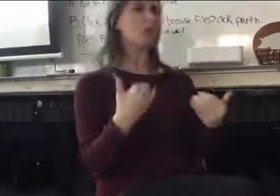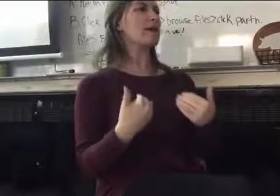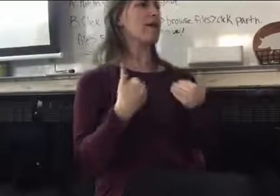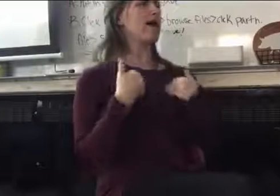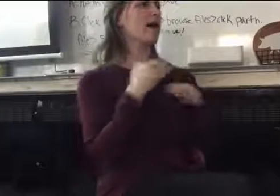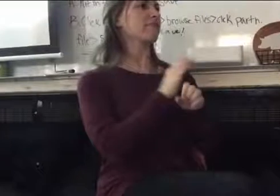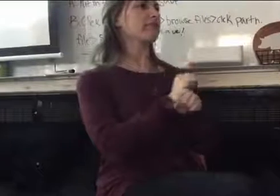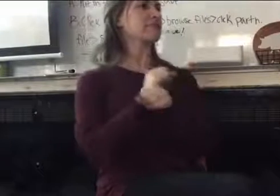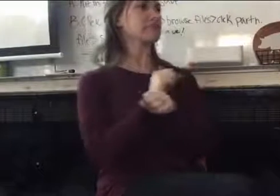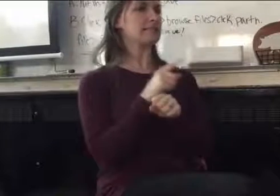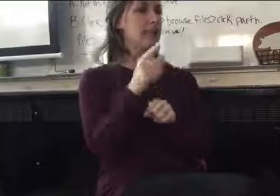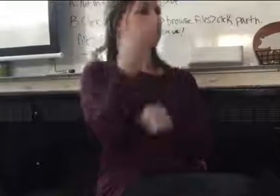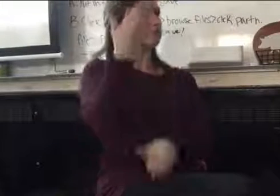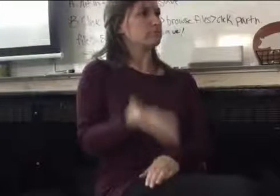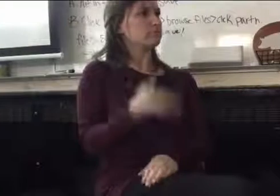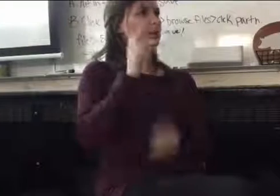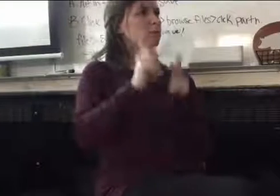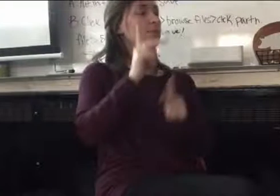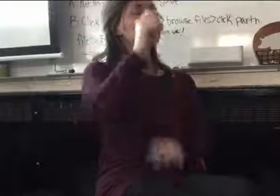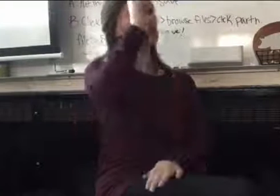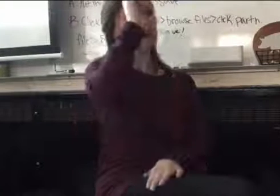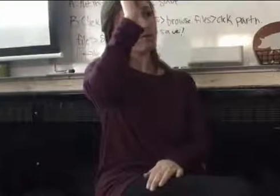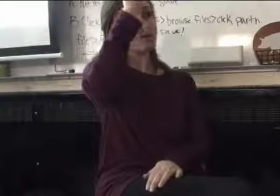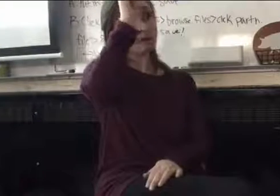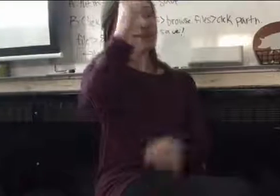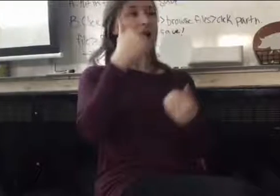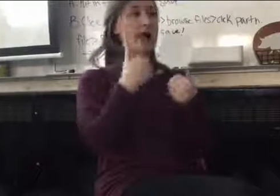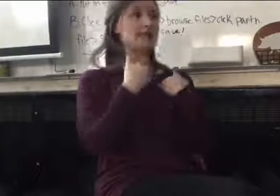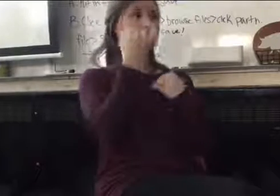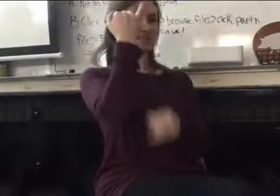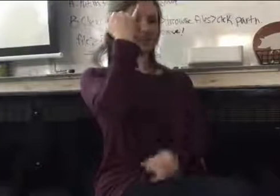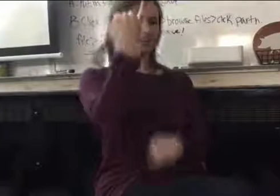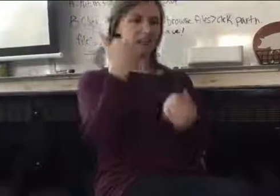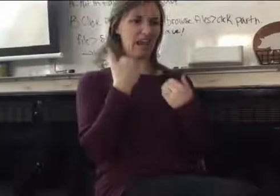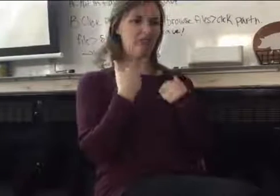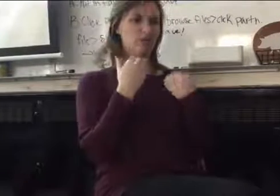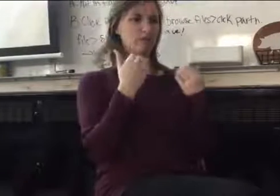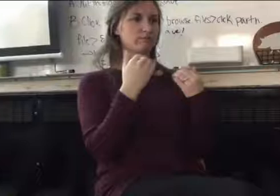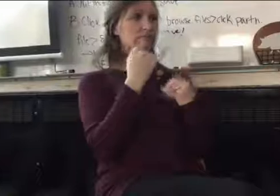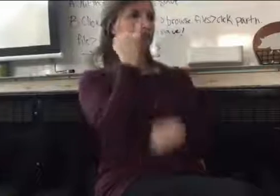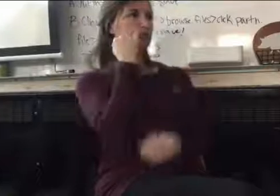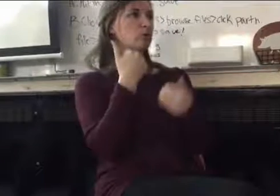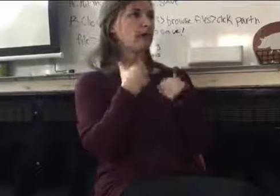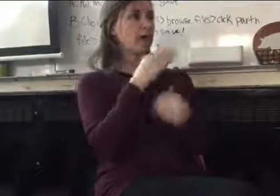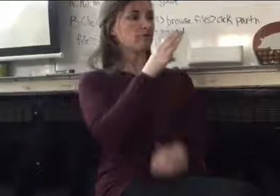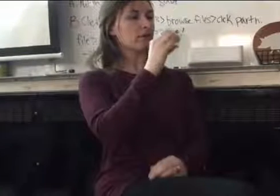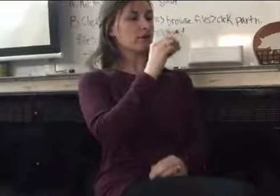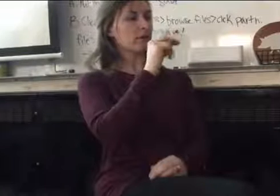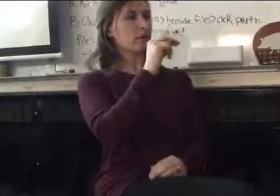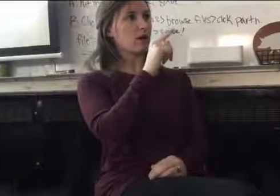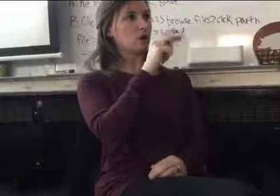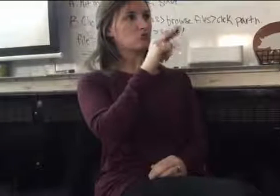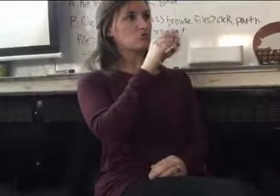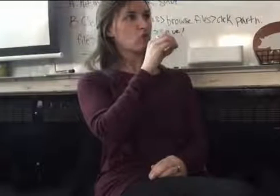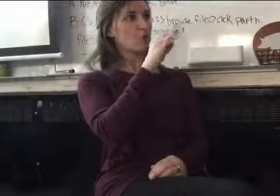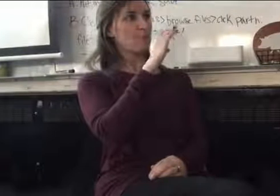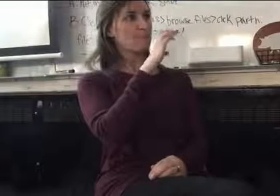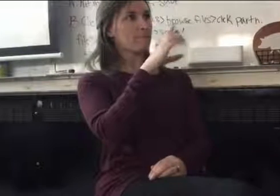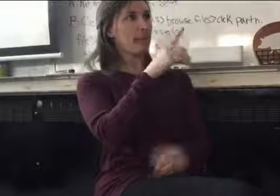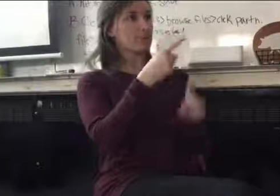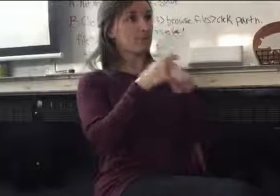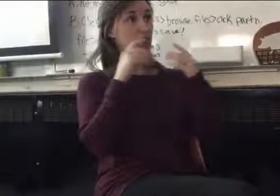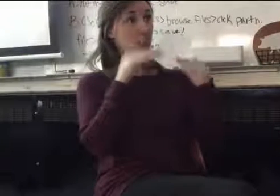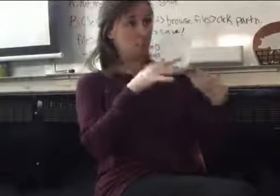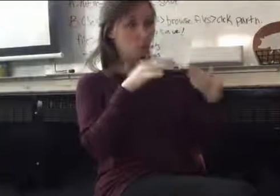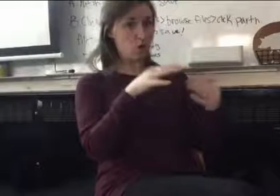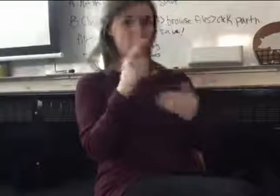this idea. If there are all these contrabands that we have taken into the north as runaway slaves or as Union soldiers, and we have